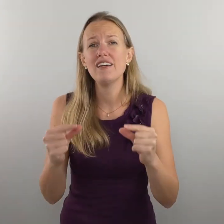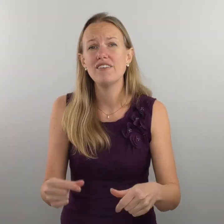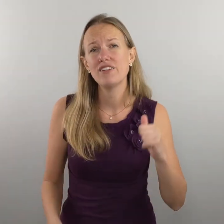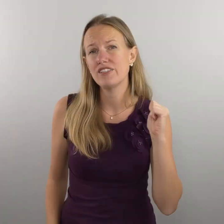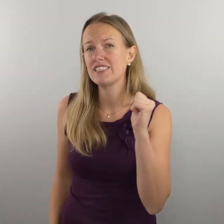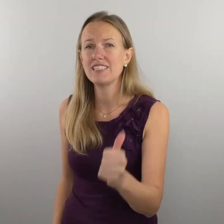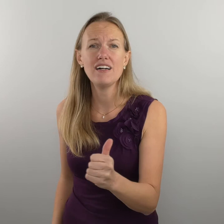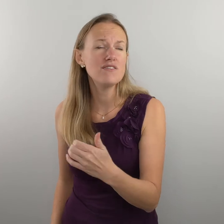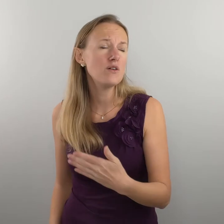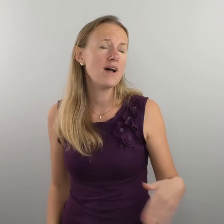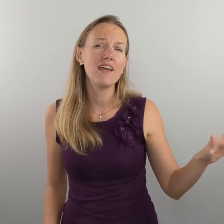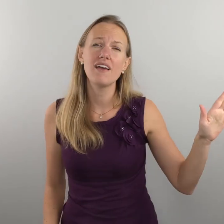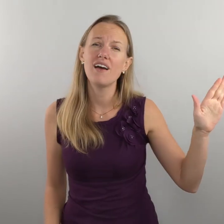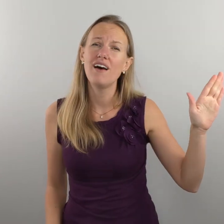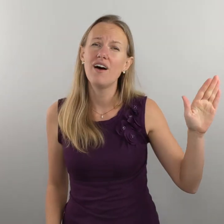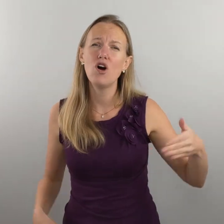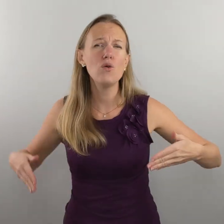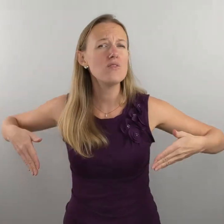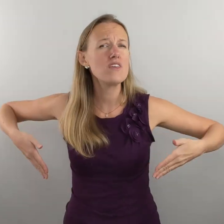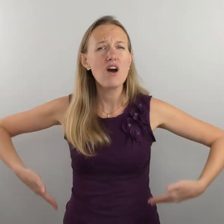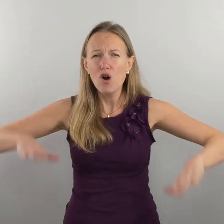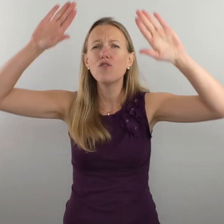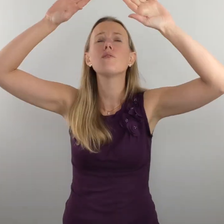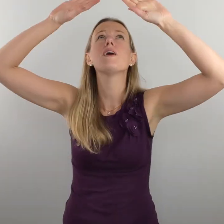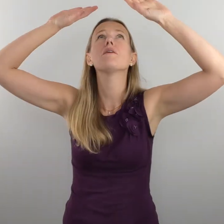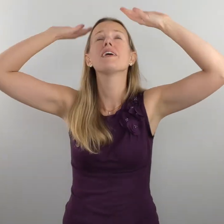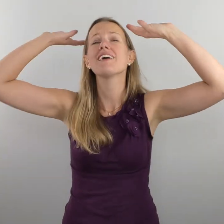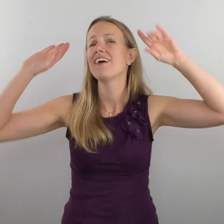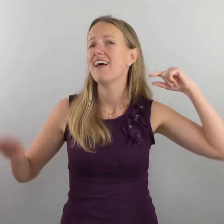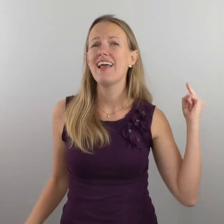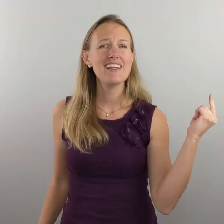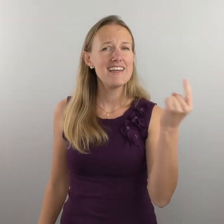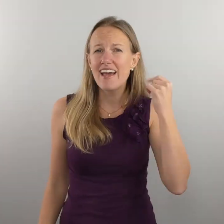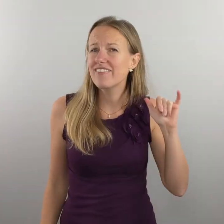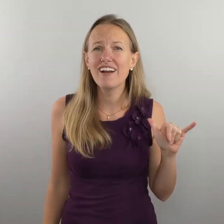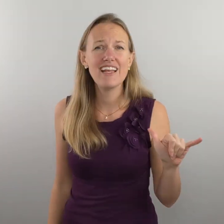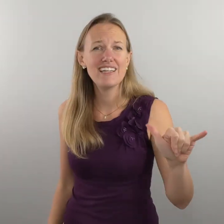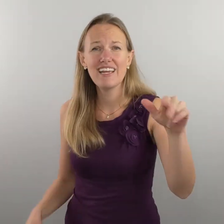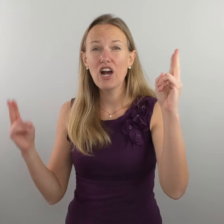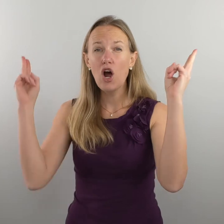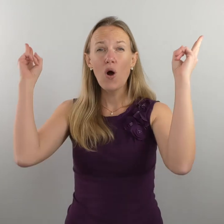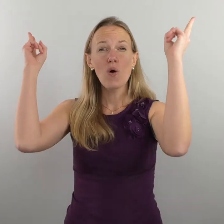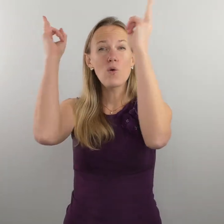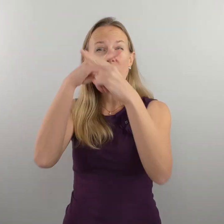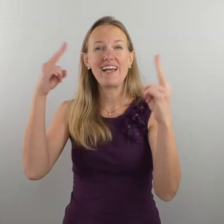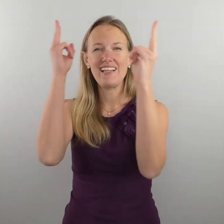give yourself away. Oh, the overwhelming, never-ending,